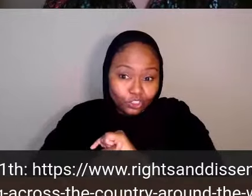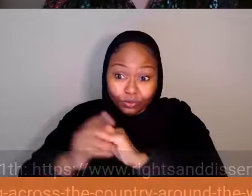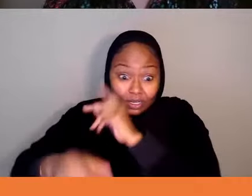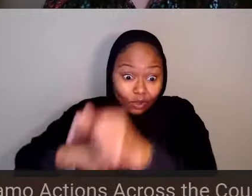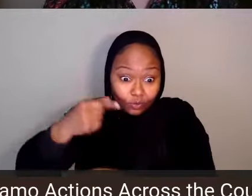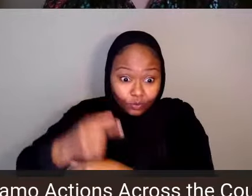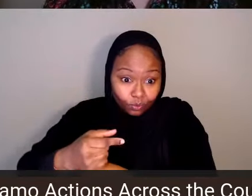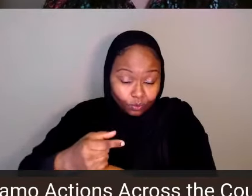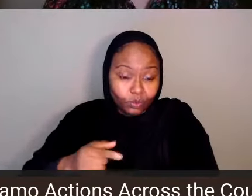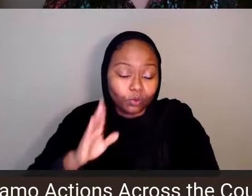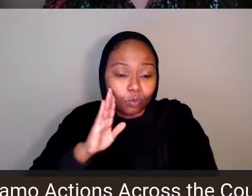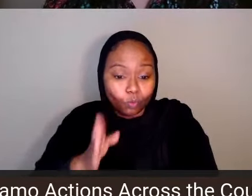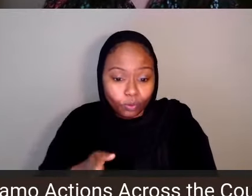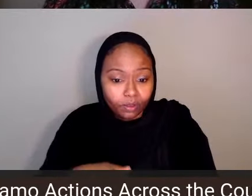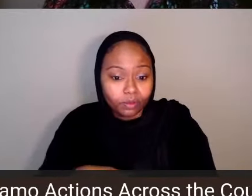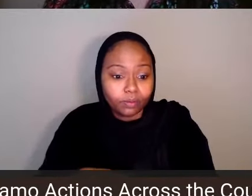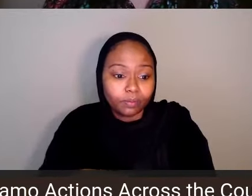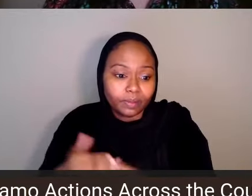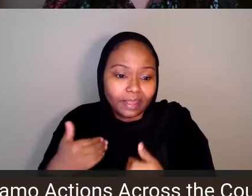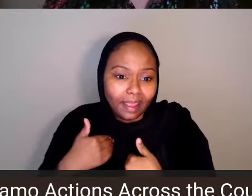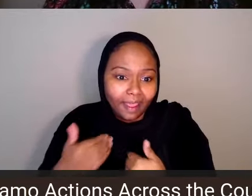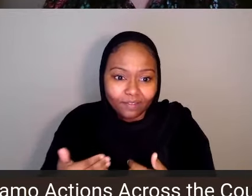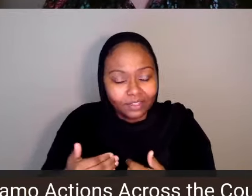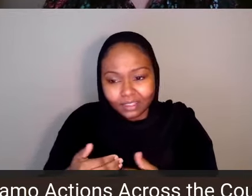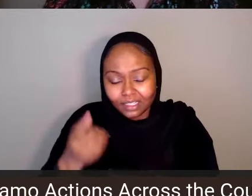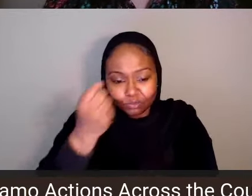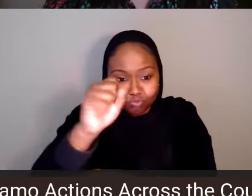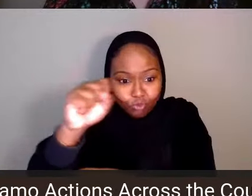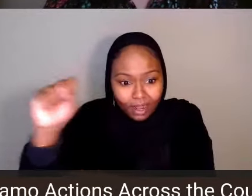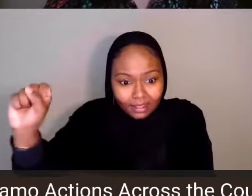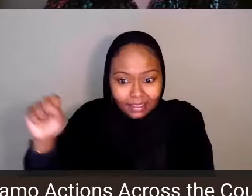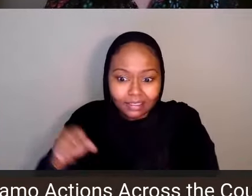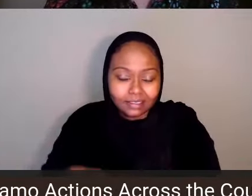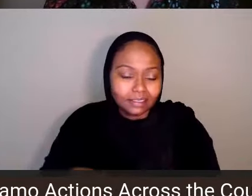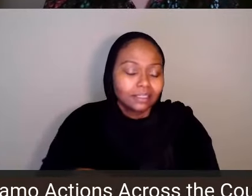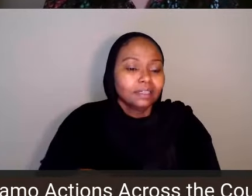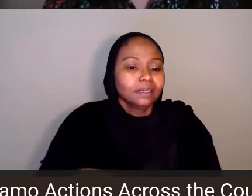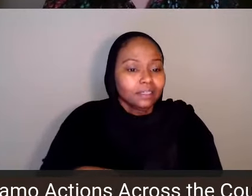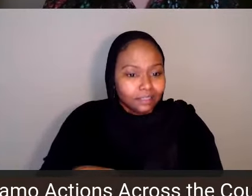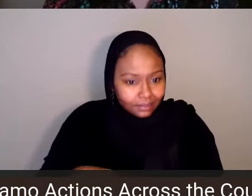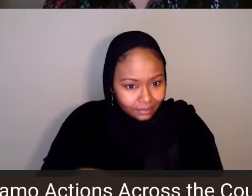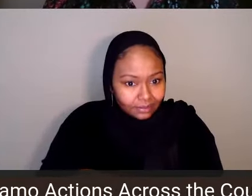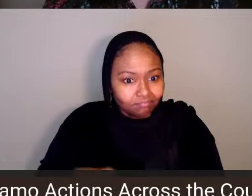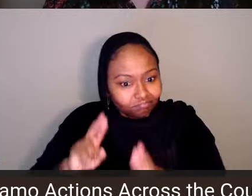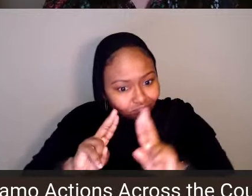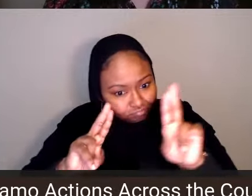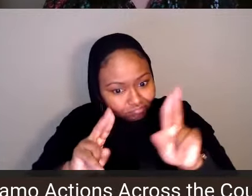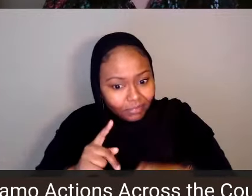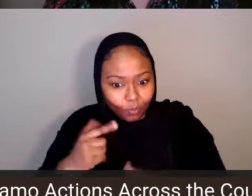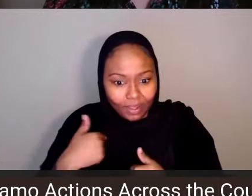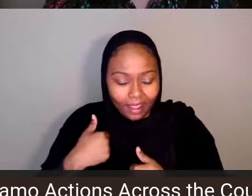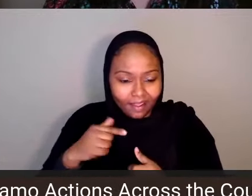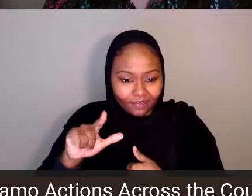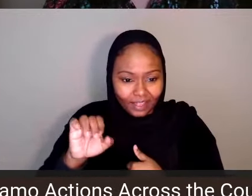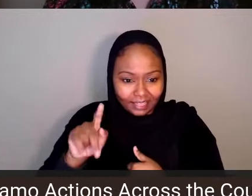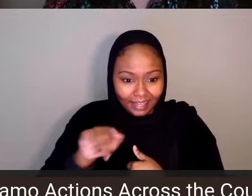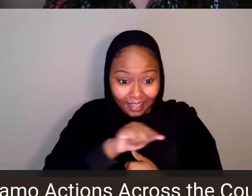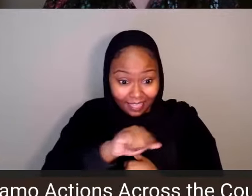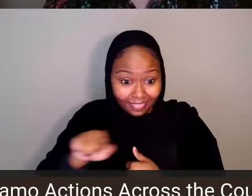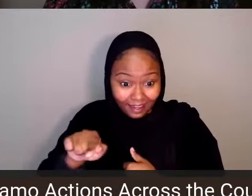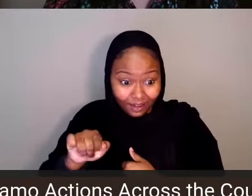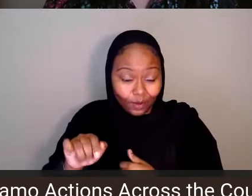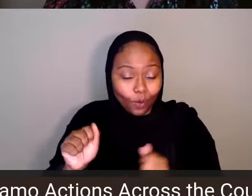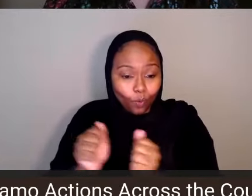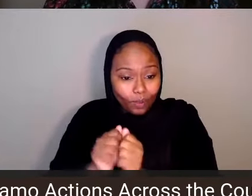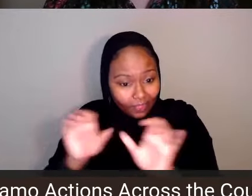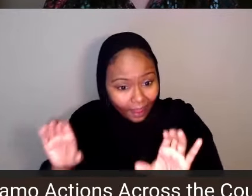will be having vigils and rallies tomorrow. And so I think we have a link here of actions that you can take.